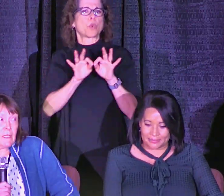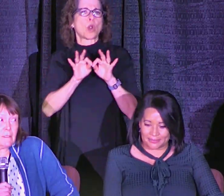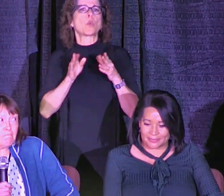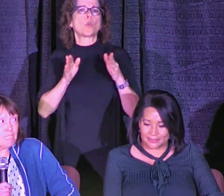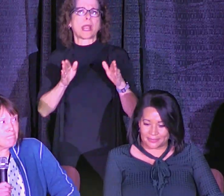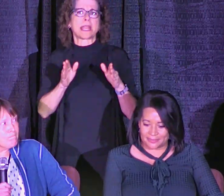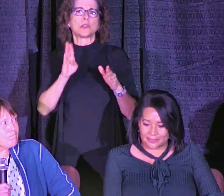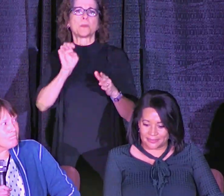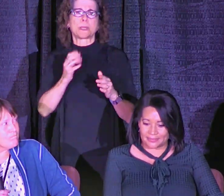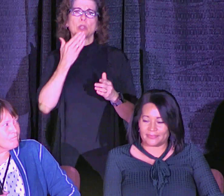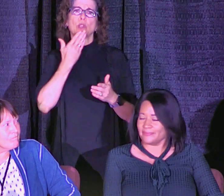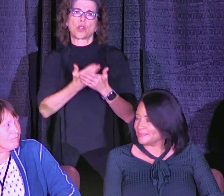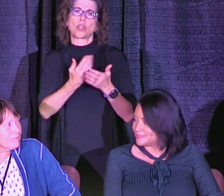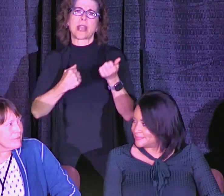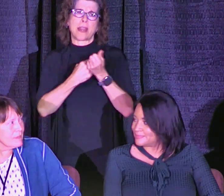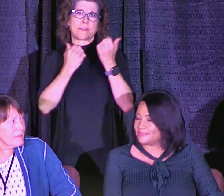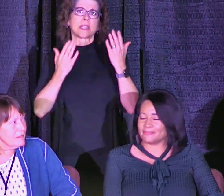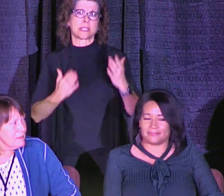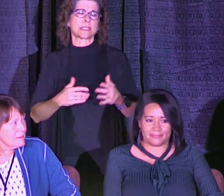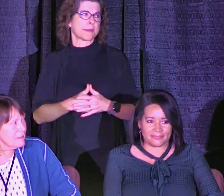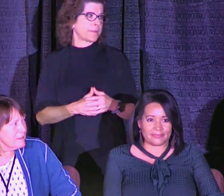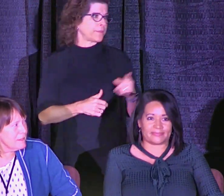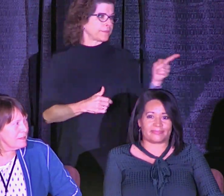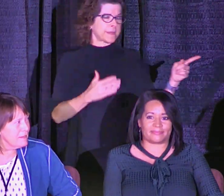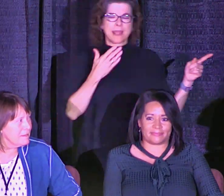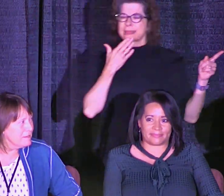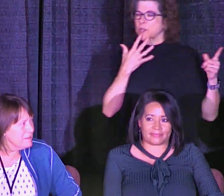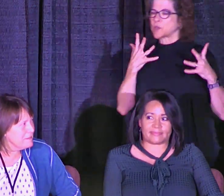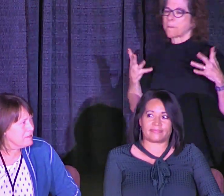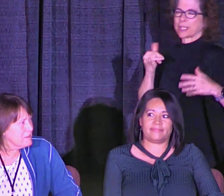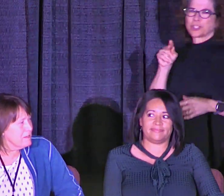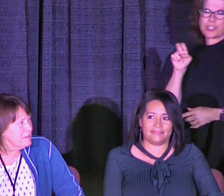good advocate. Thank you so much, Jane.